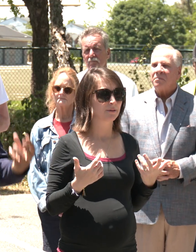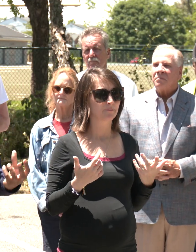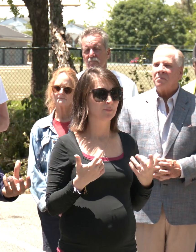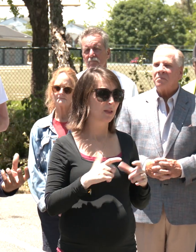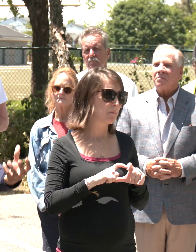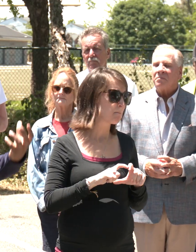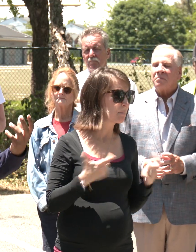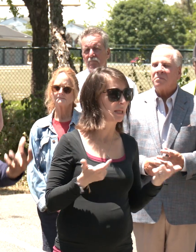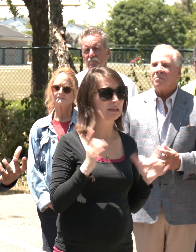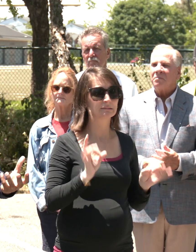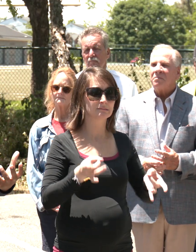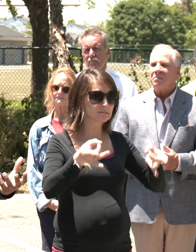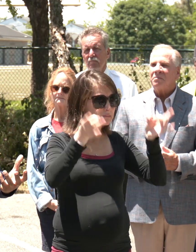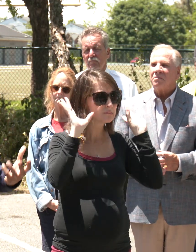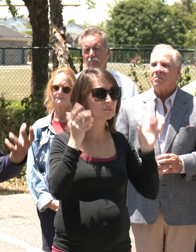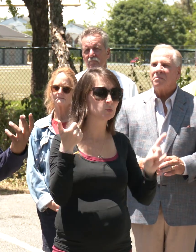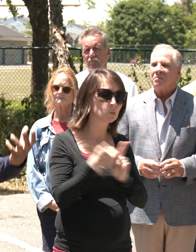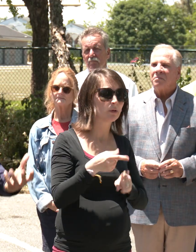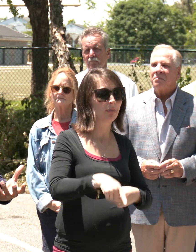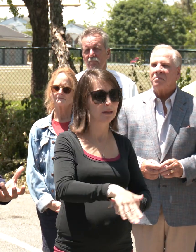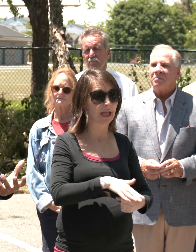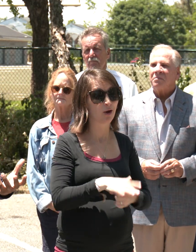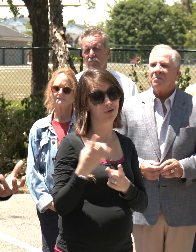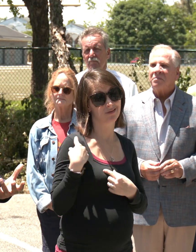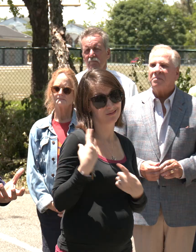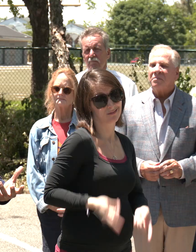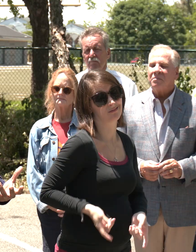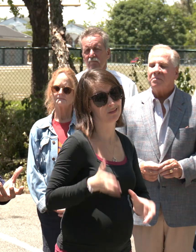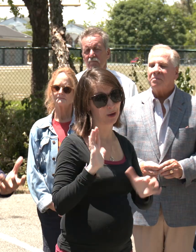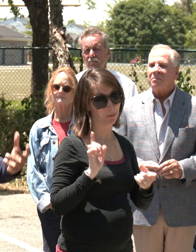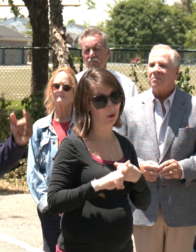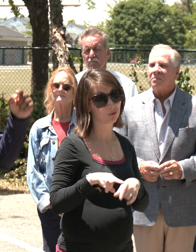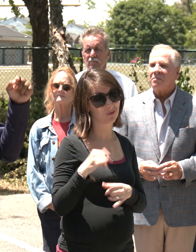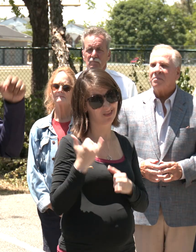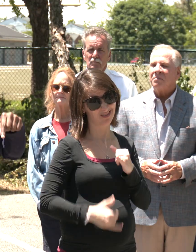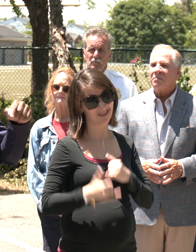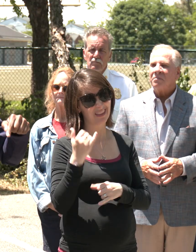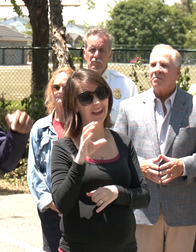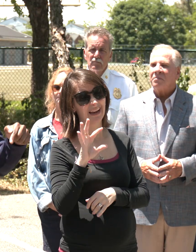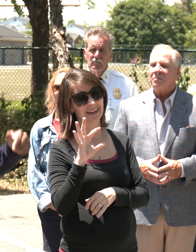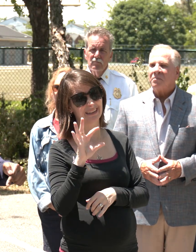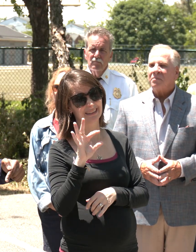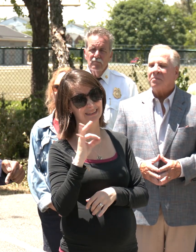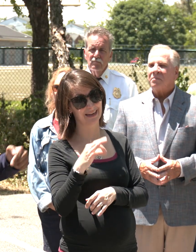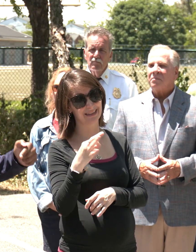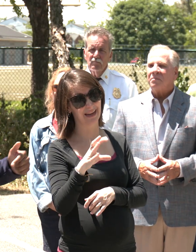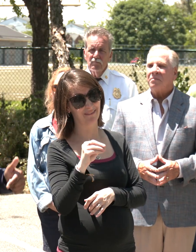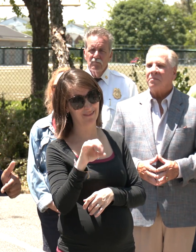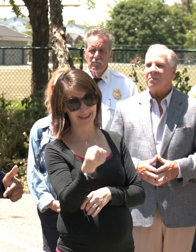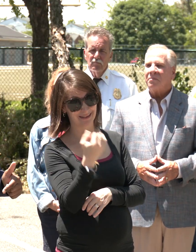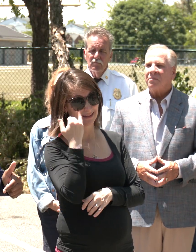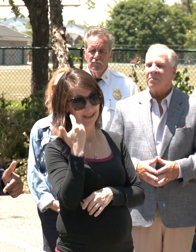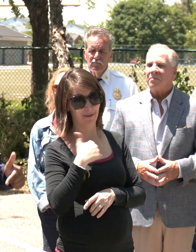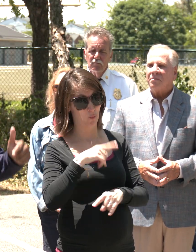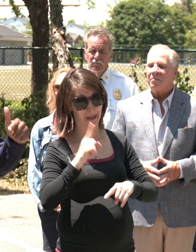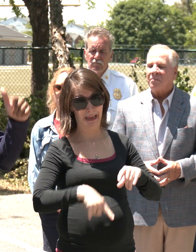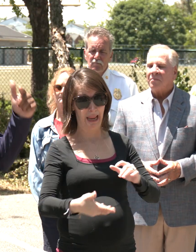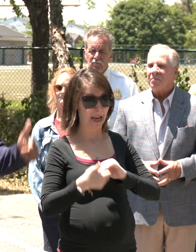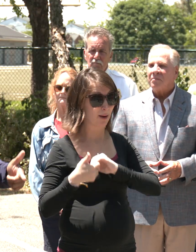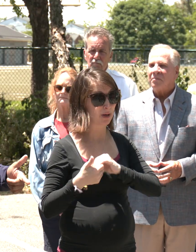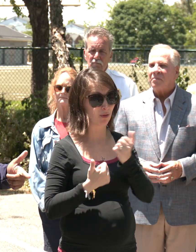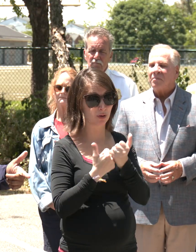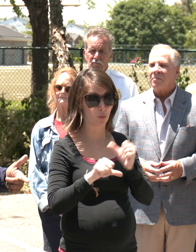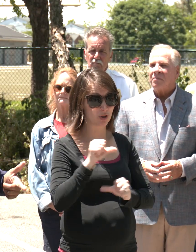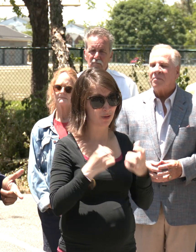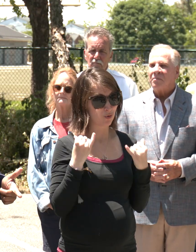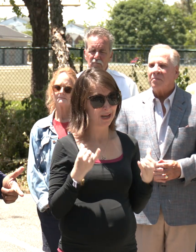the biggest disaster to hit this region since the late 1950s. If we can't come together now, when can we? So this is